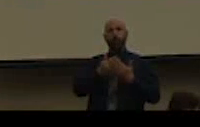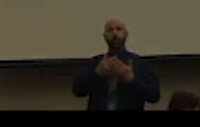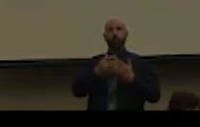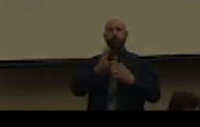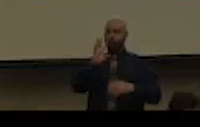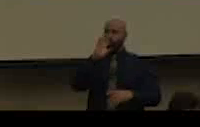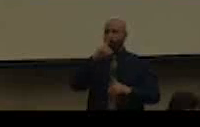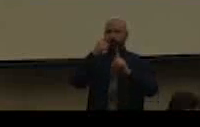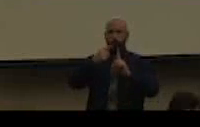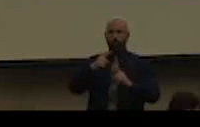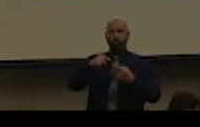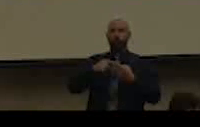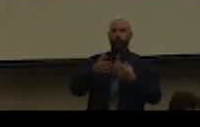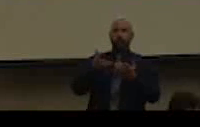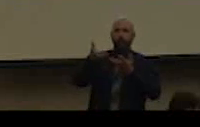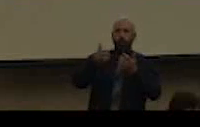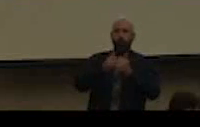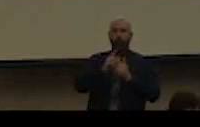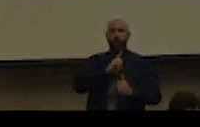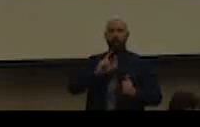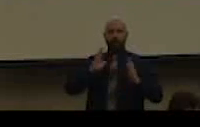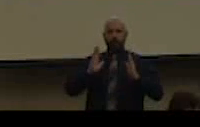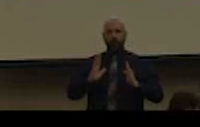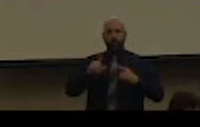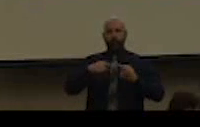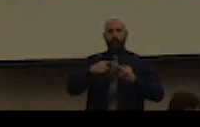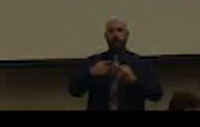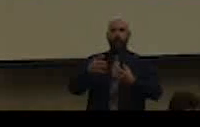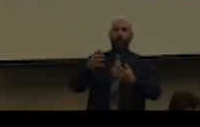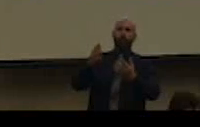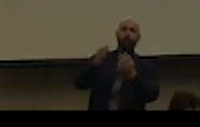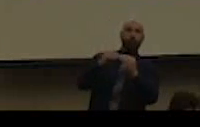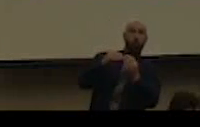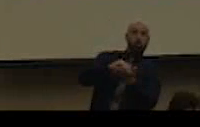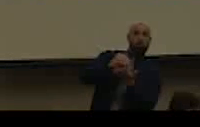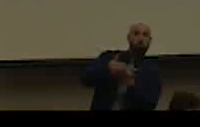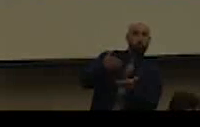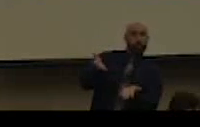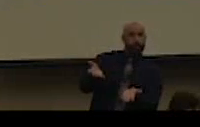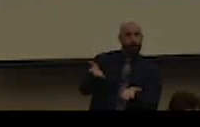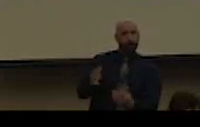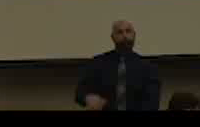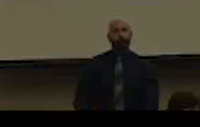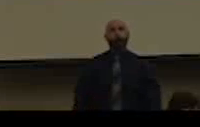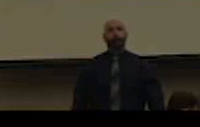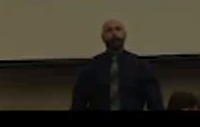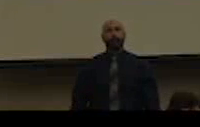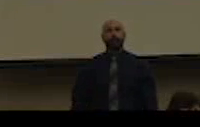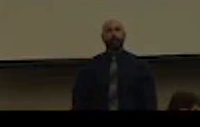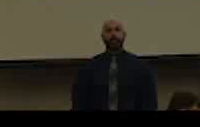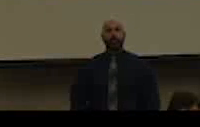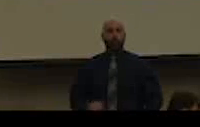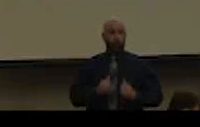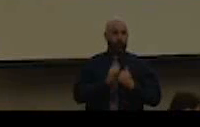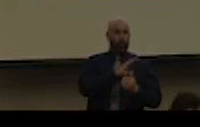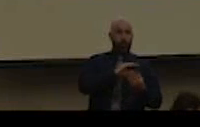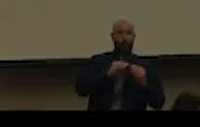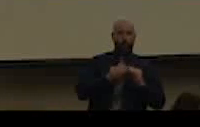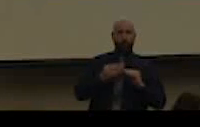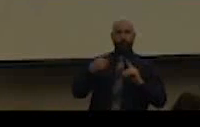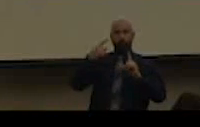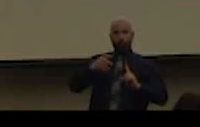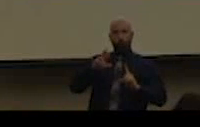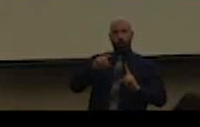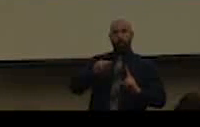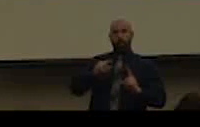to legislators about getting more money to point out the things that you're doing to ensure